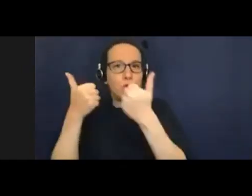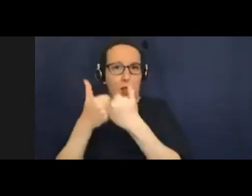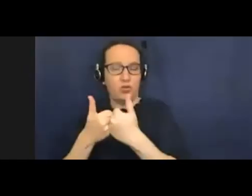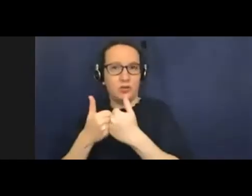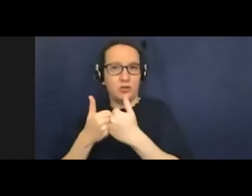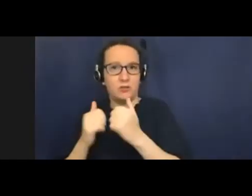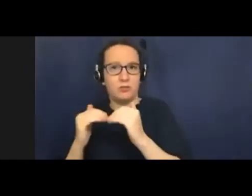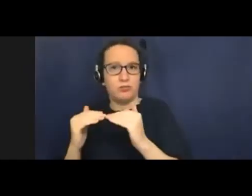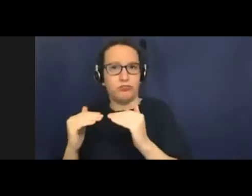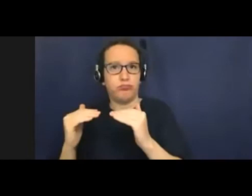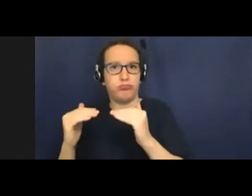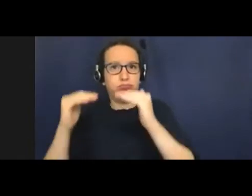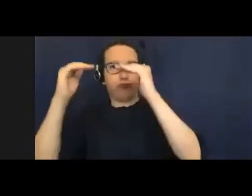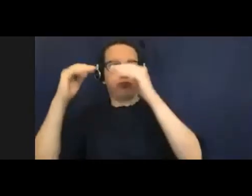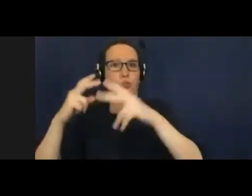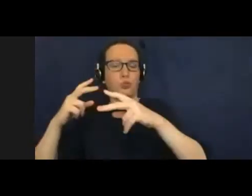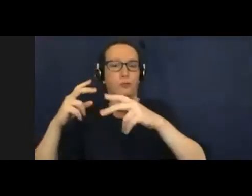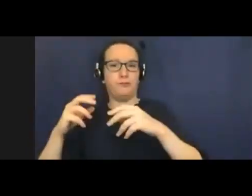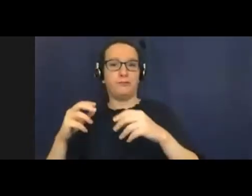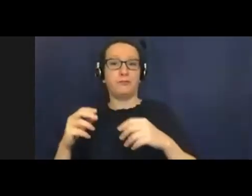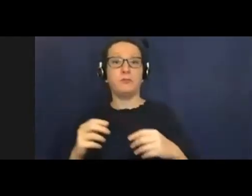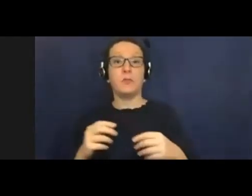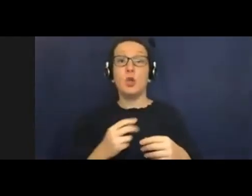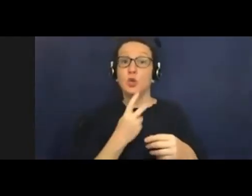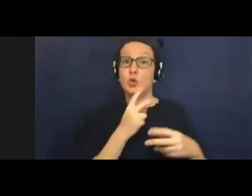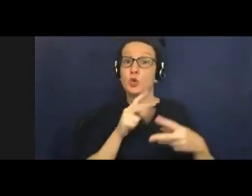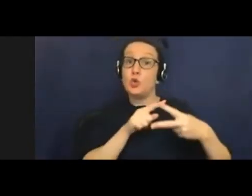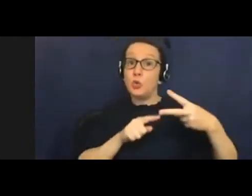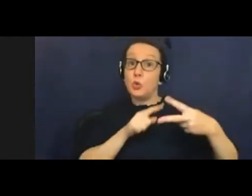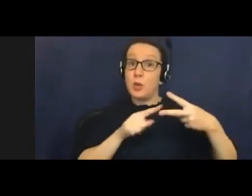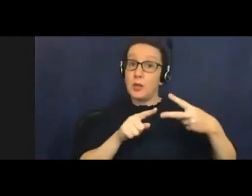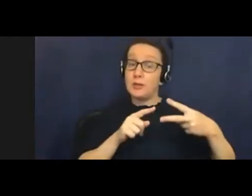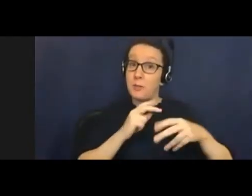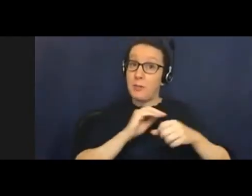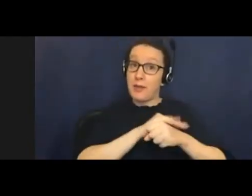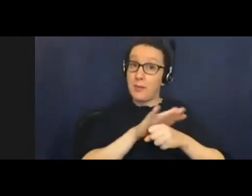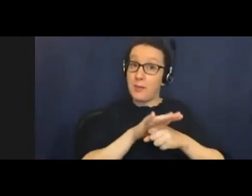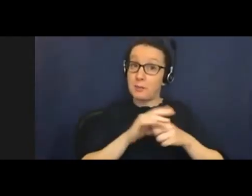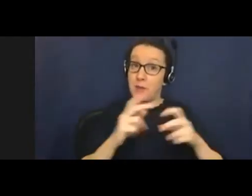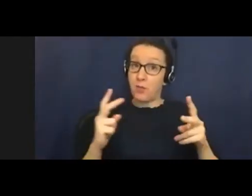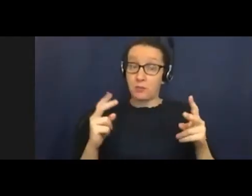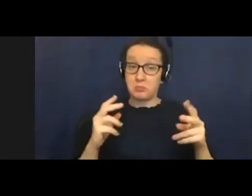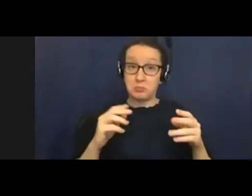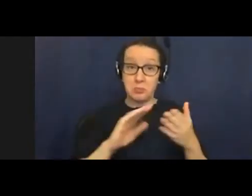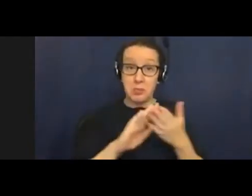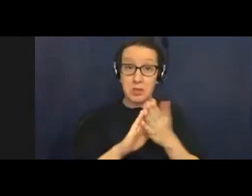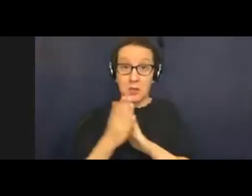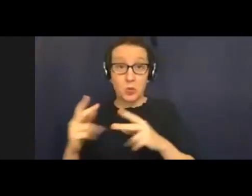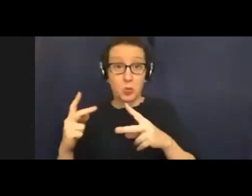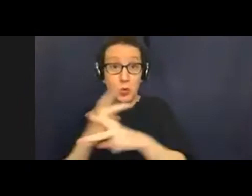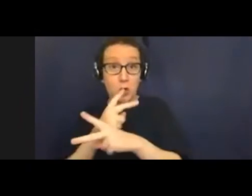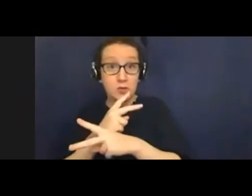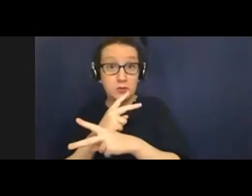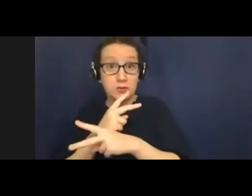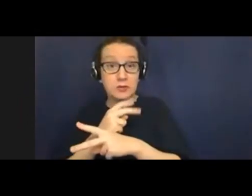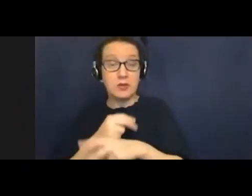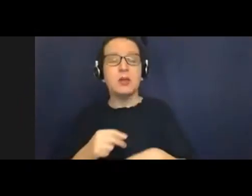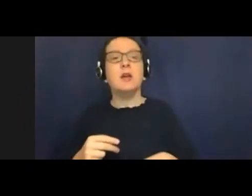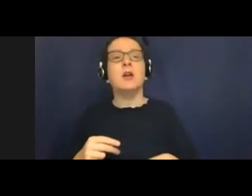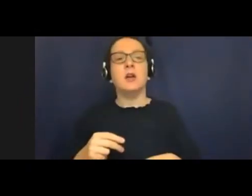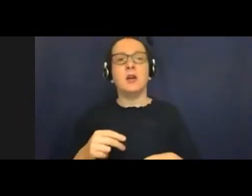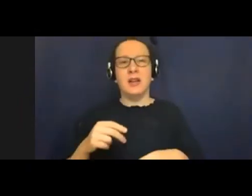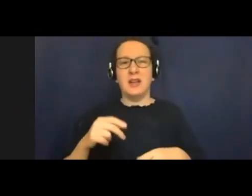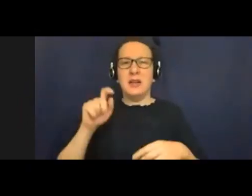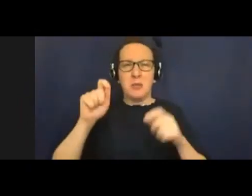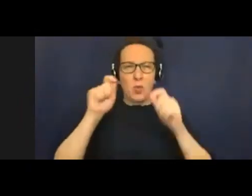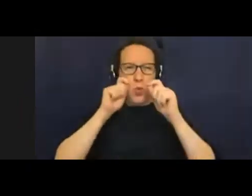Two things that have been exacerbated by the pandemic are, one is the need for more awareness raising and